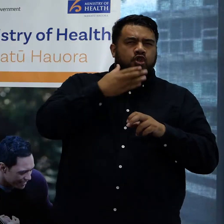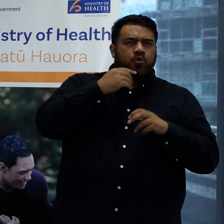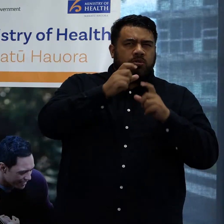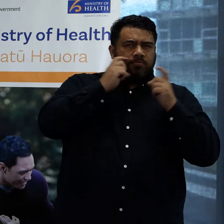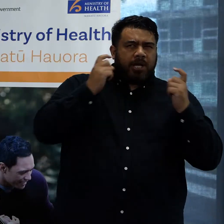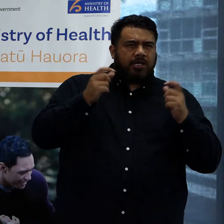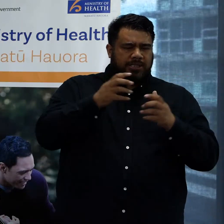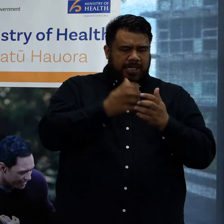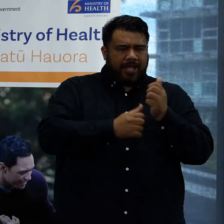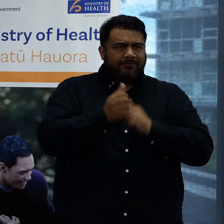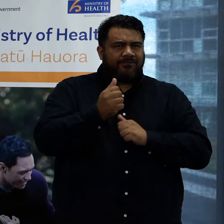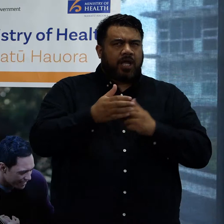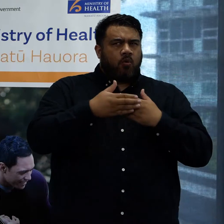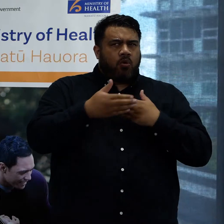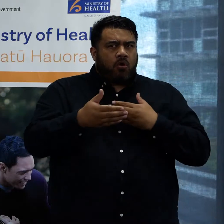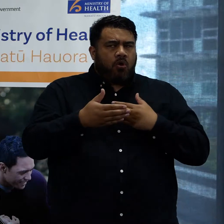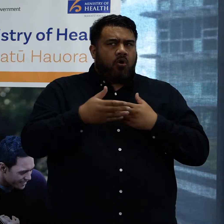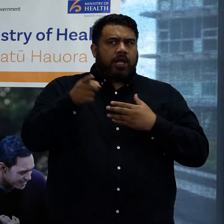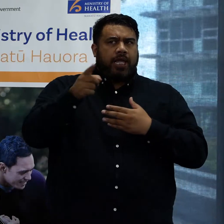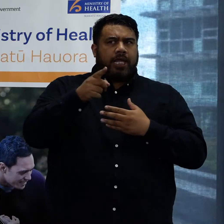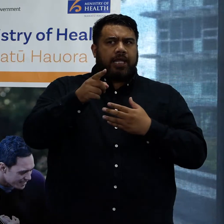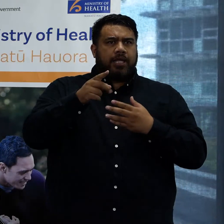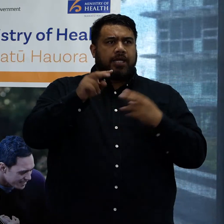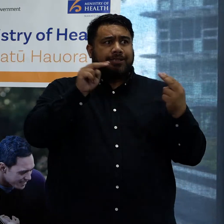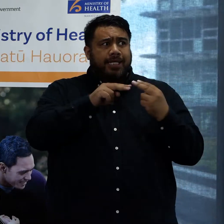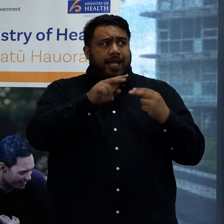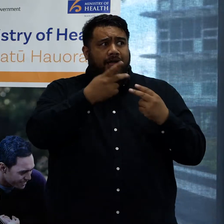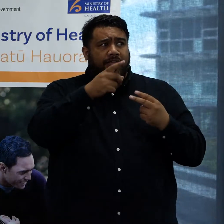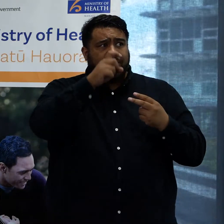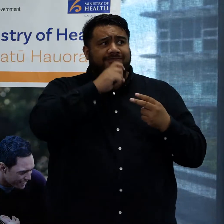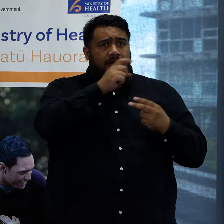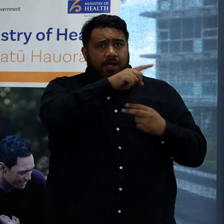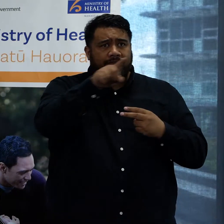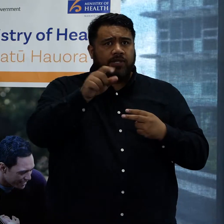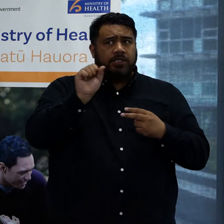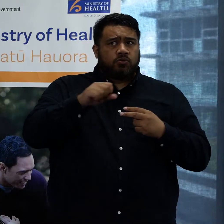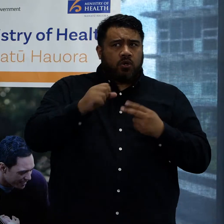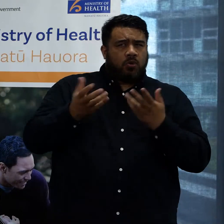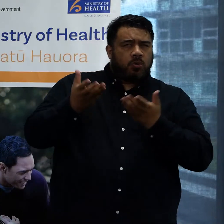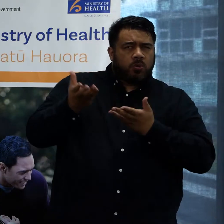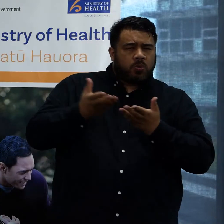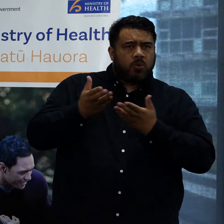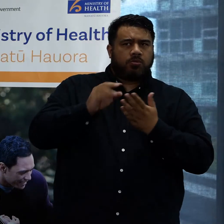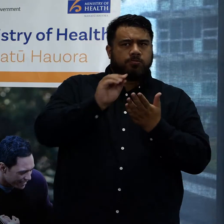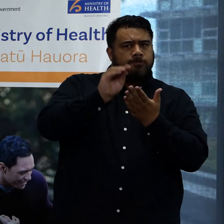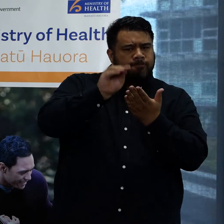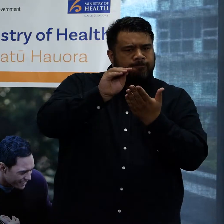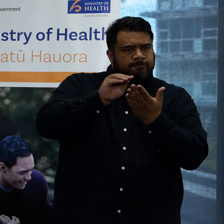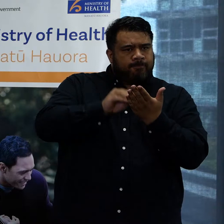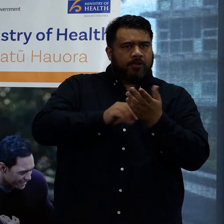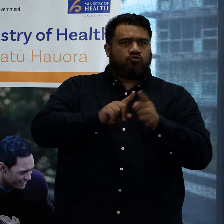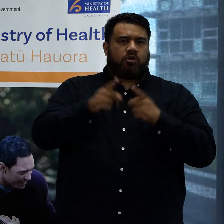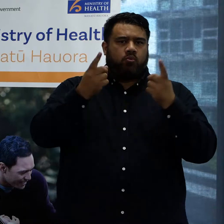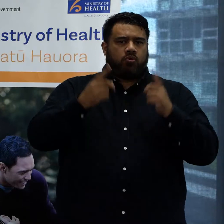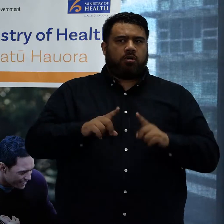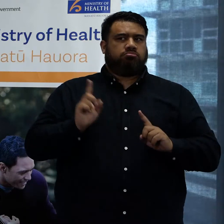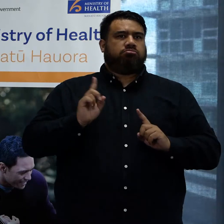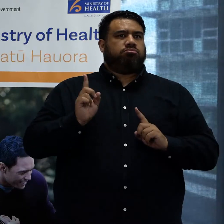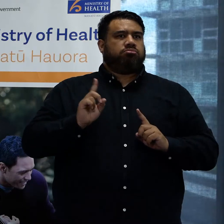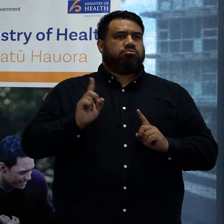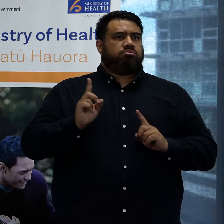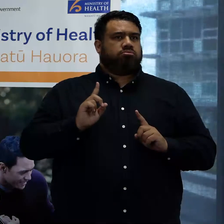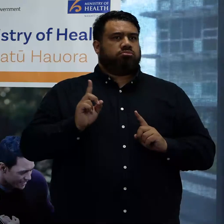time, proximity to other crew and so on, other precautions that possibly could add into